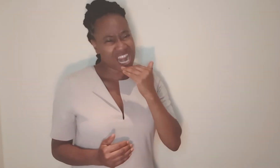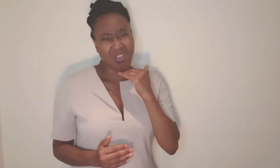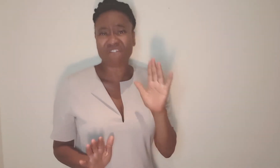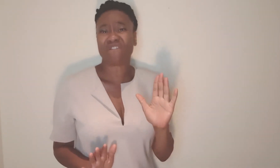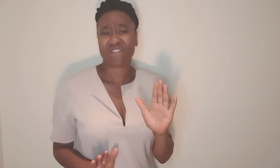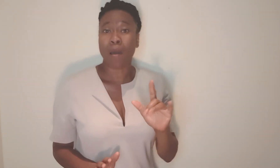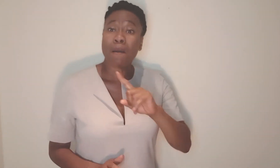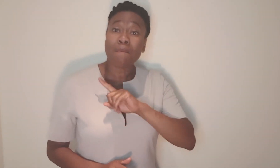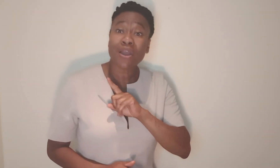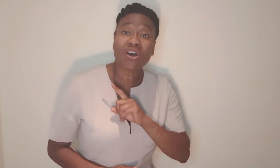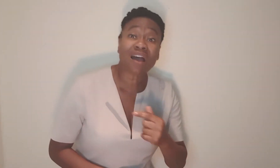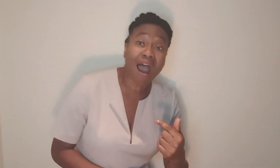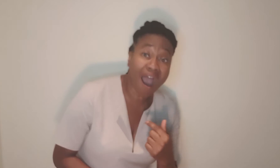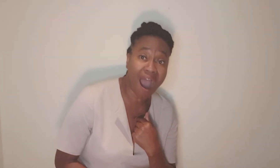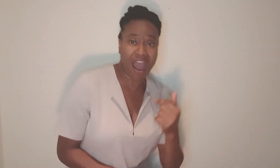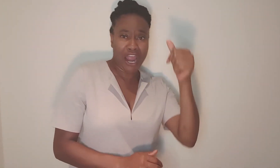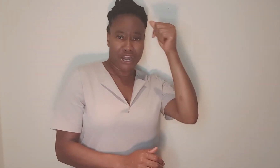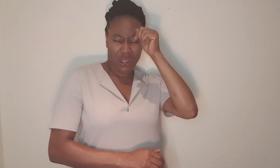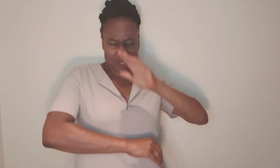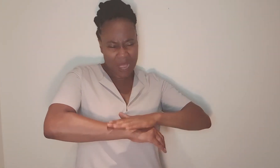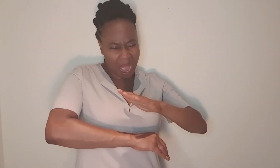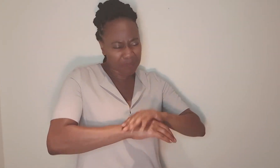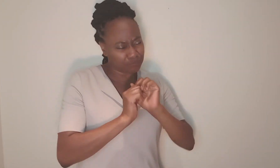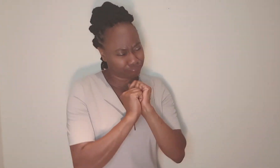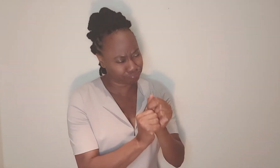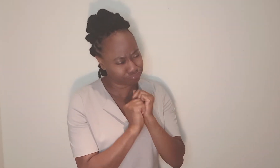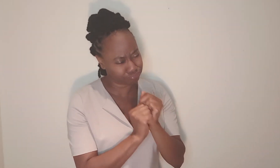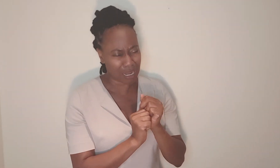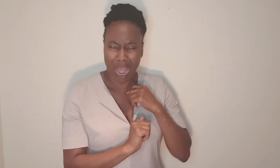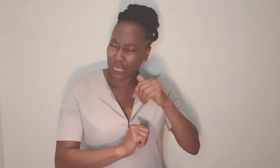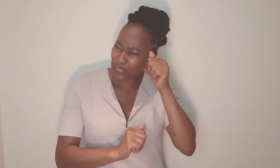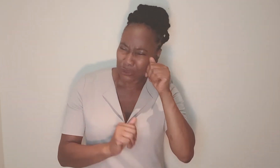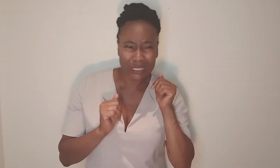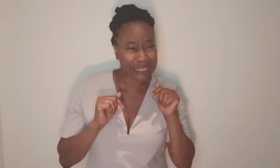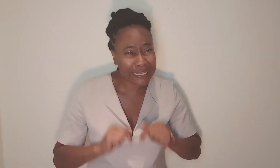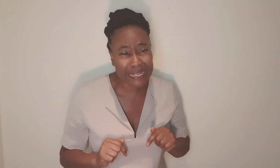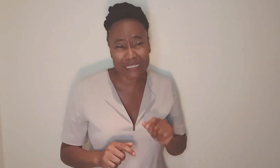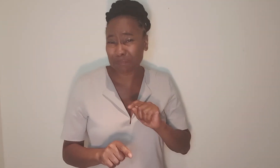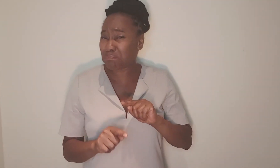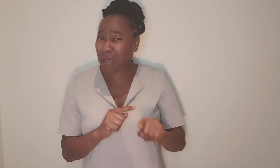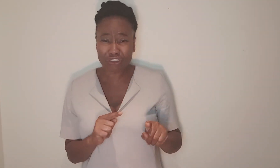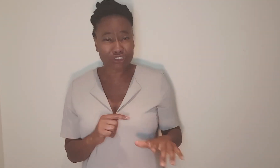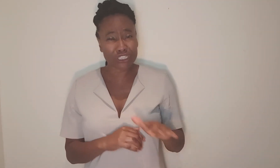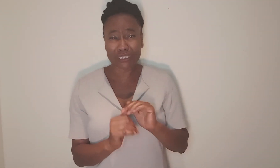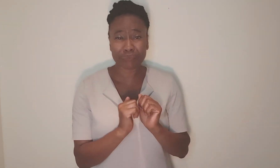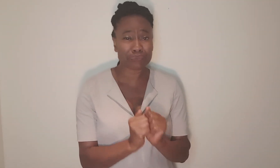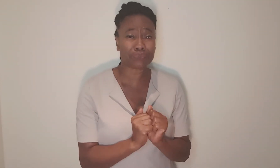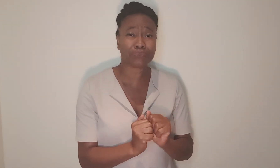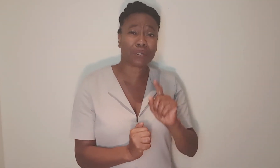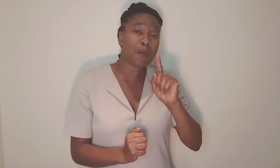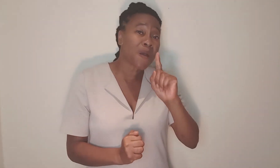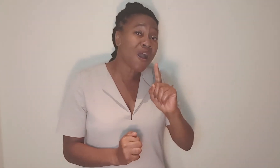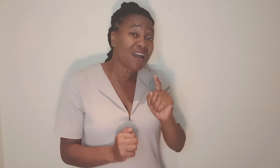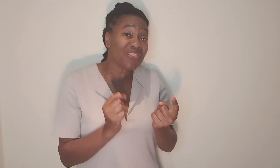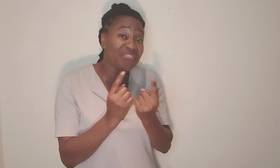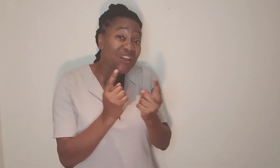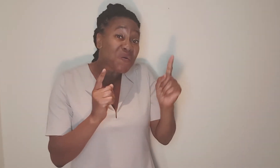is precious, I do, especially around here. But the thing is, Clocks and watches and the sun and